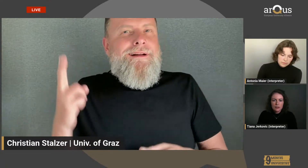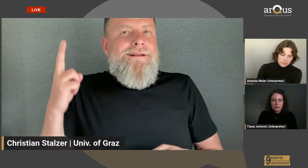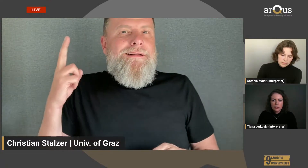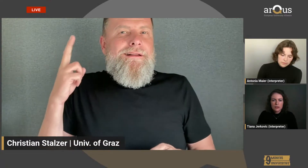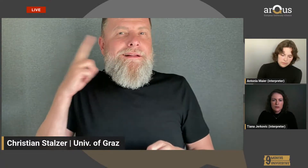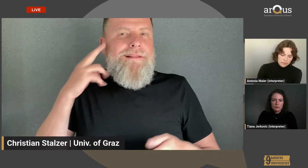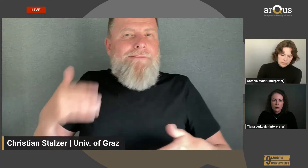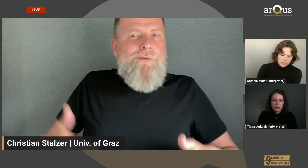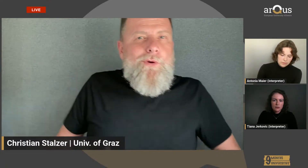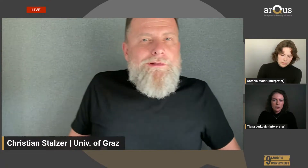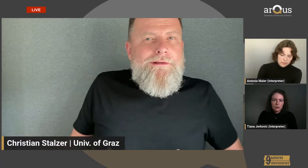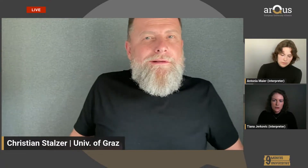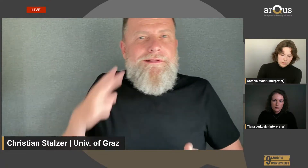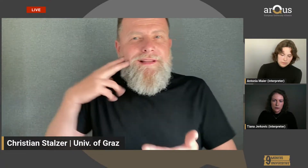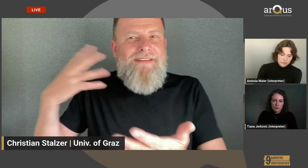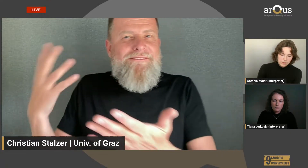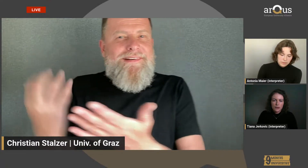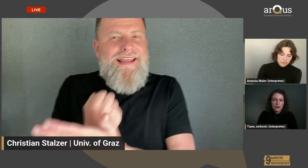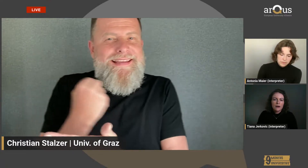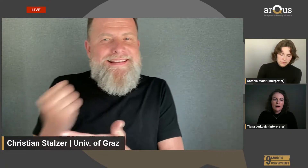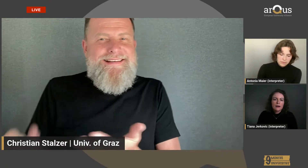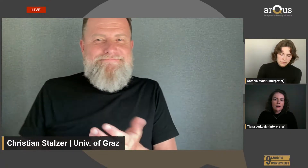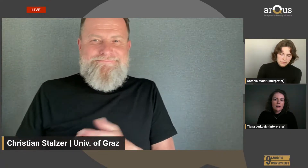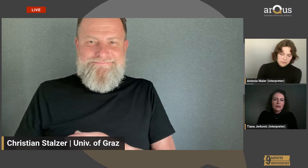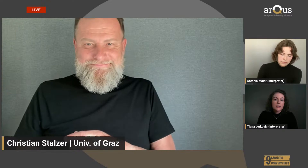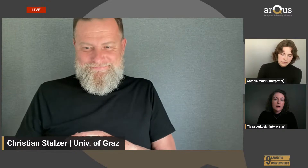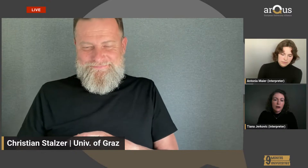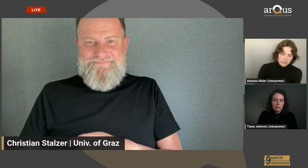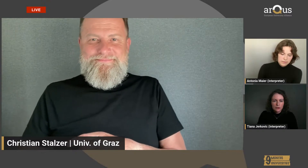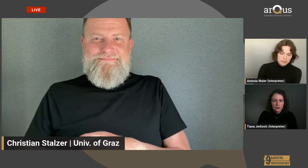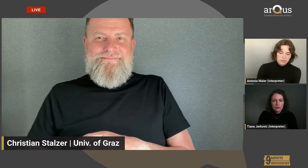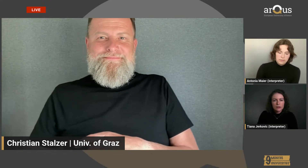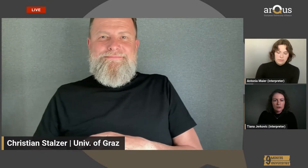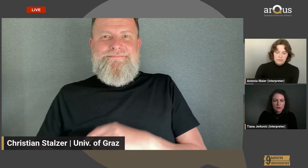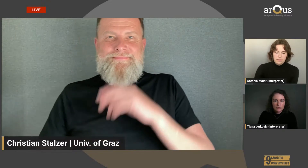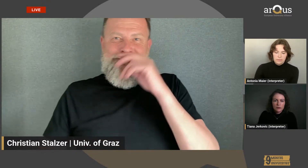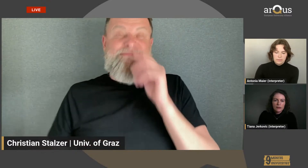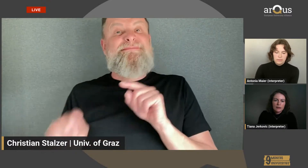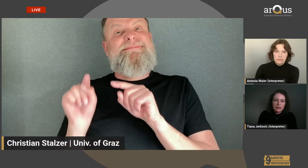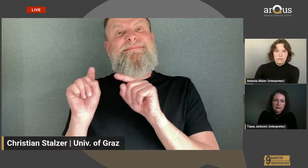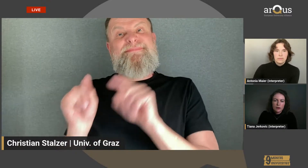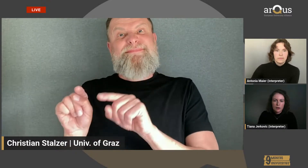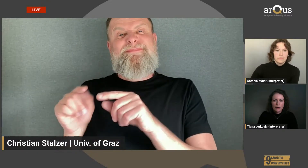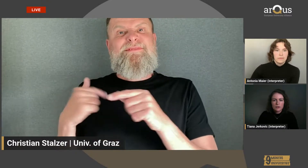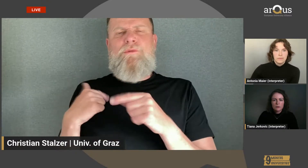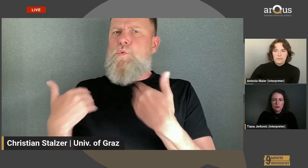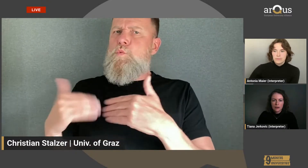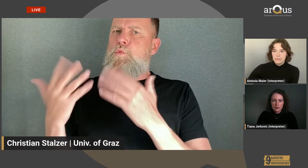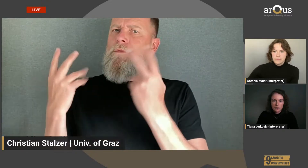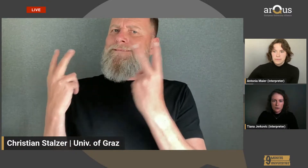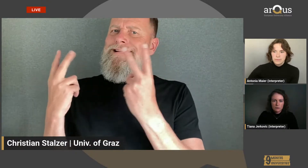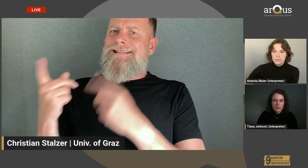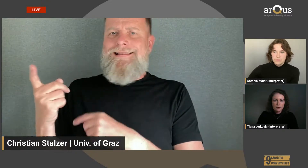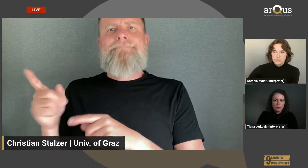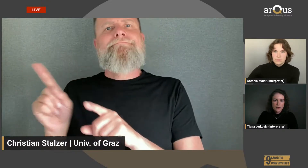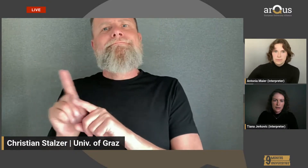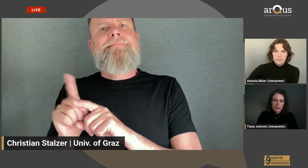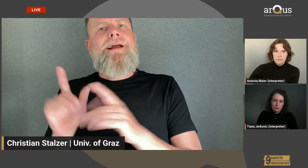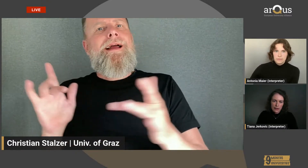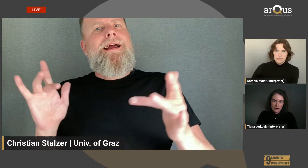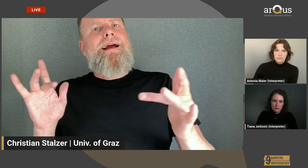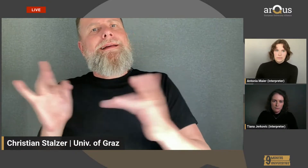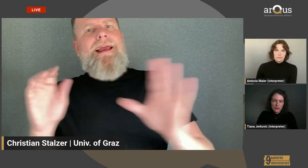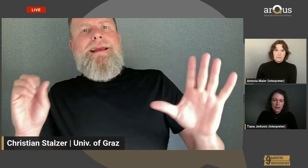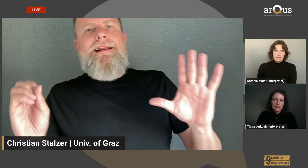what inclusion is for and who it is for. So I want to also talk about two other terms, deafhood and